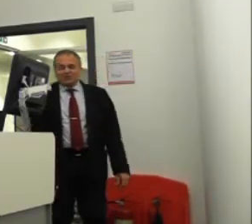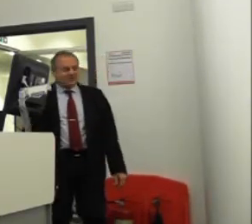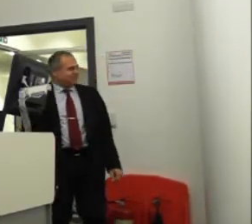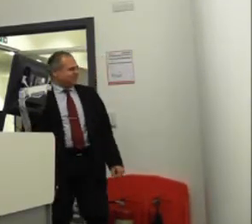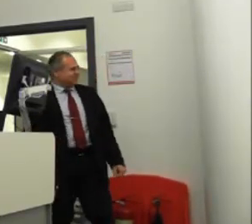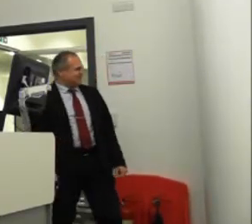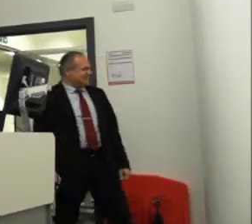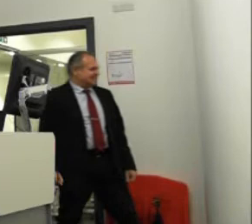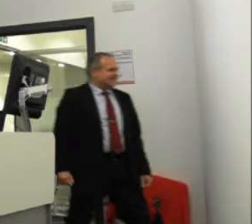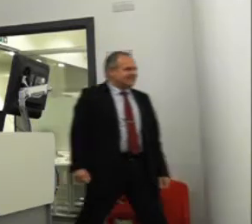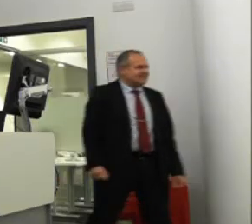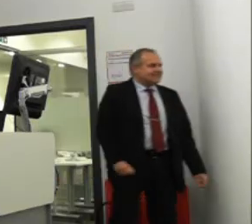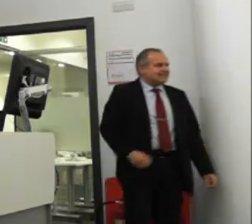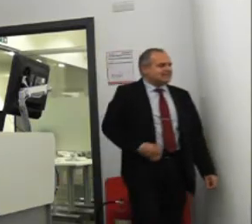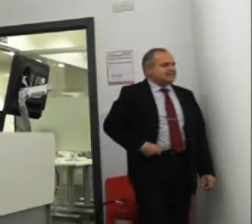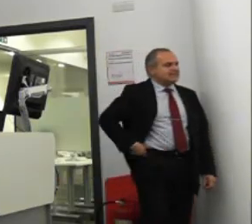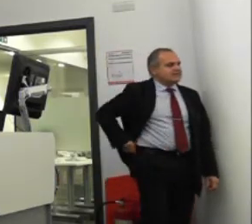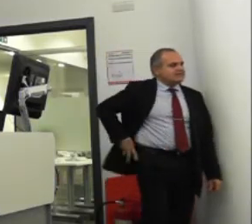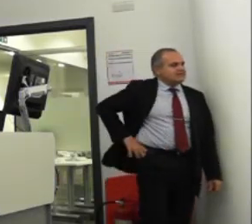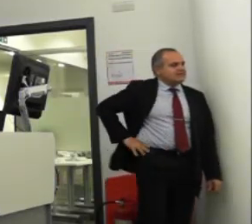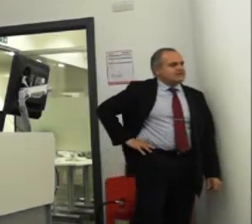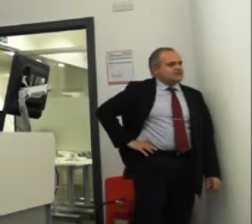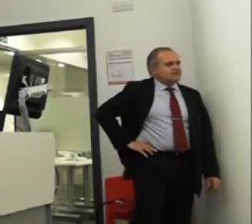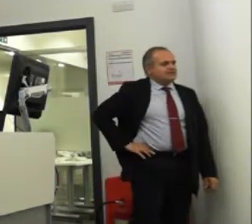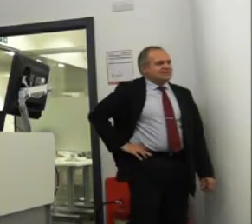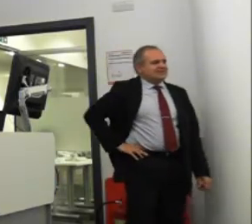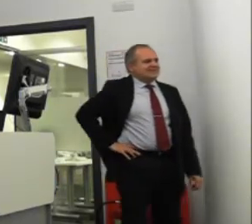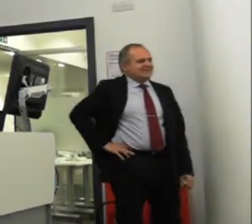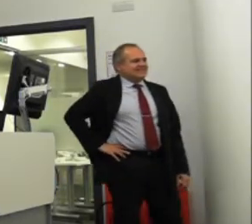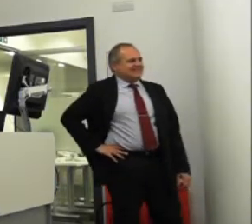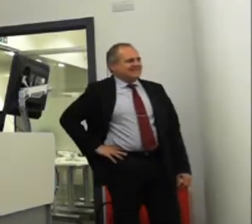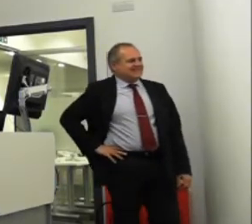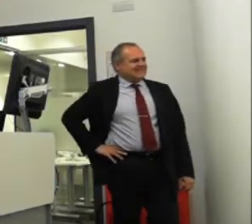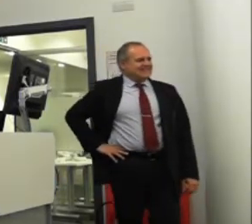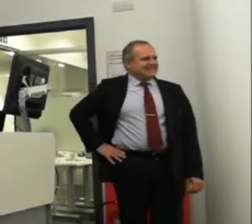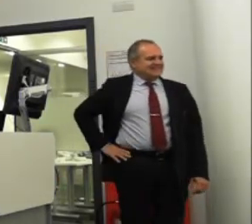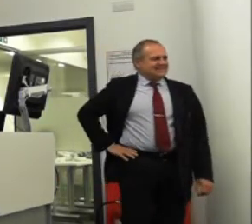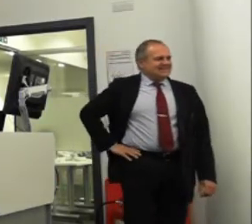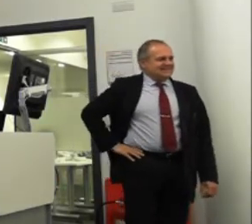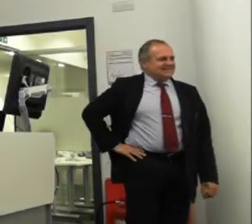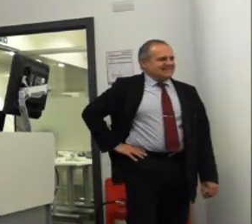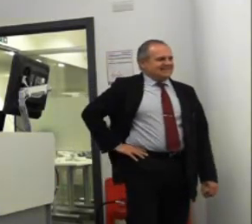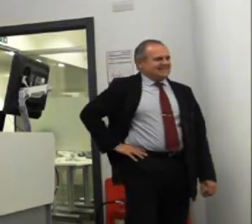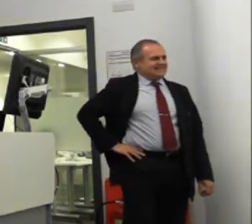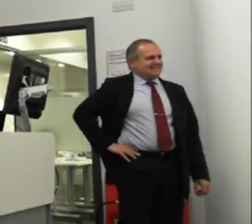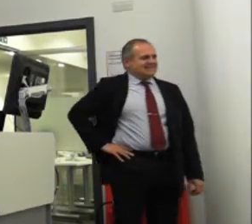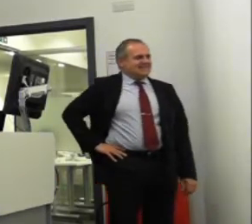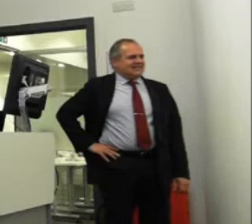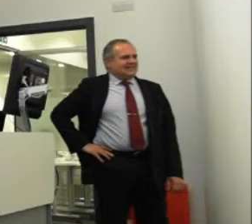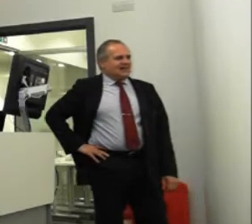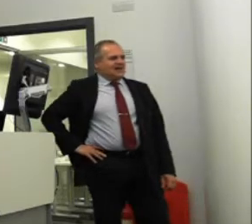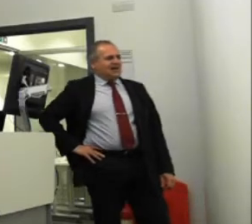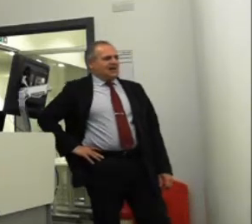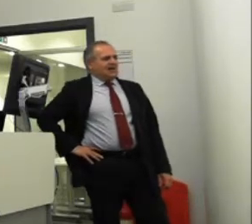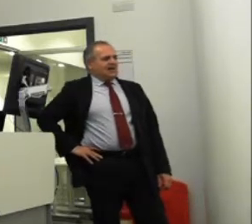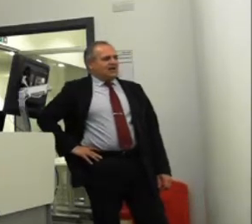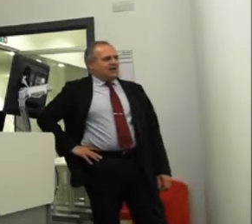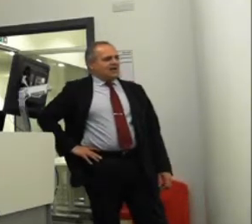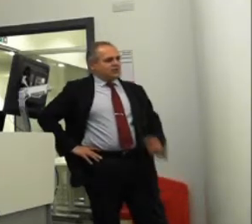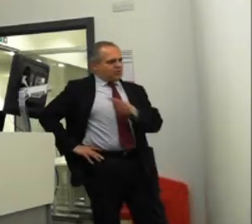i was interested in the issue of the background i mean you you're lucky or unlucky that you've got some lame background you know what particular color it's